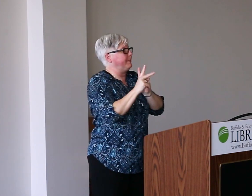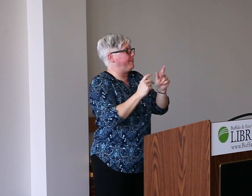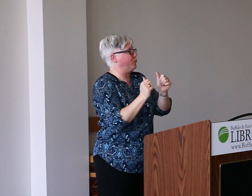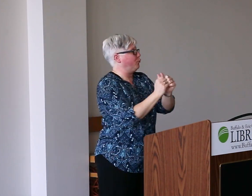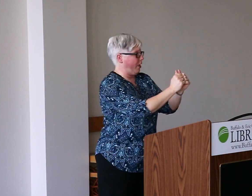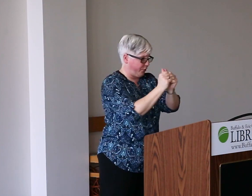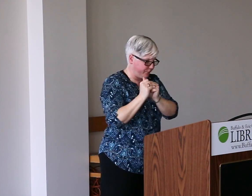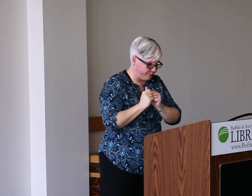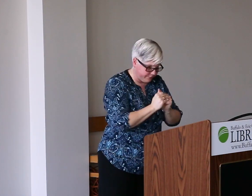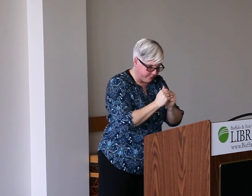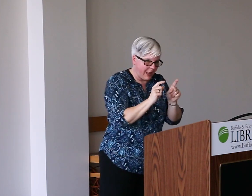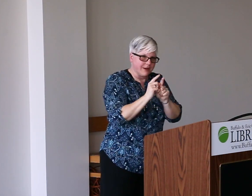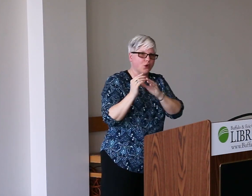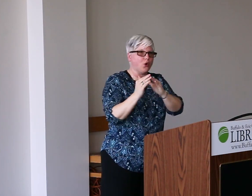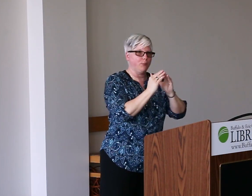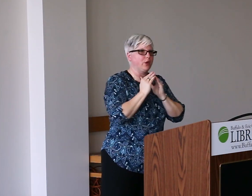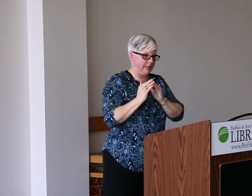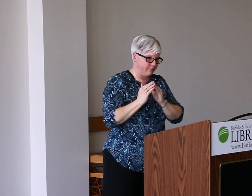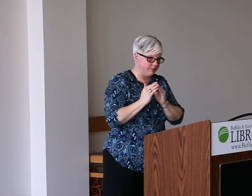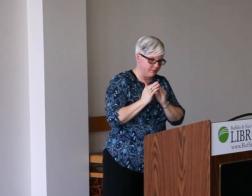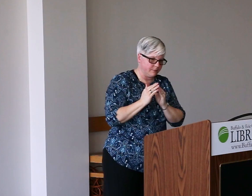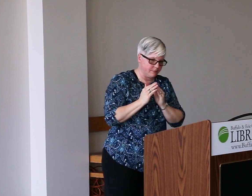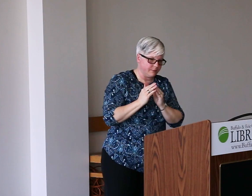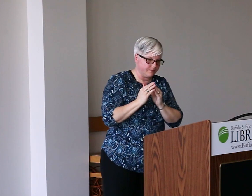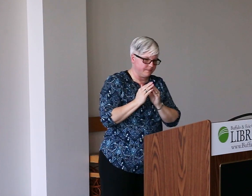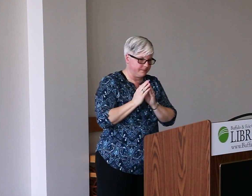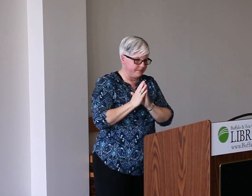Language is what brings people together as a community.